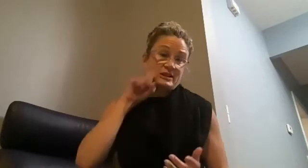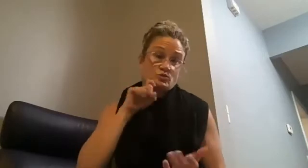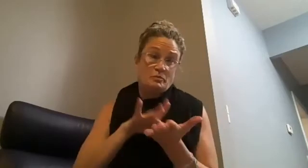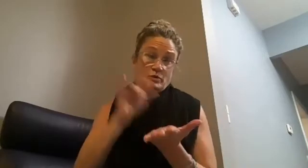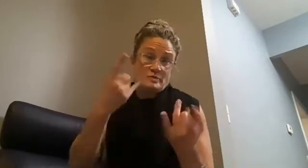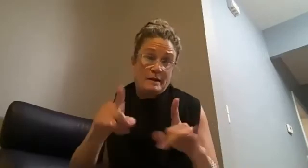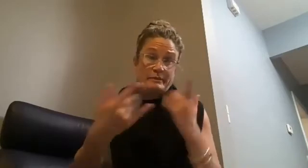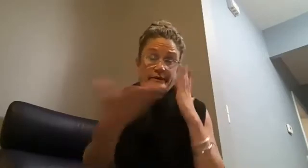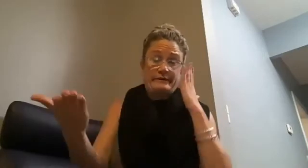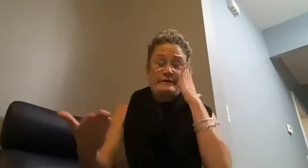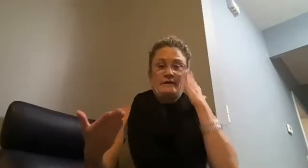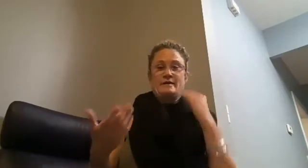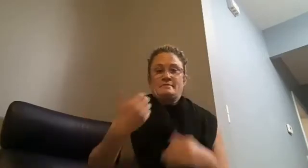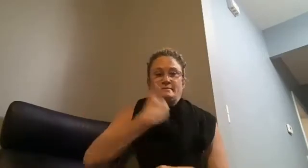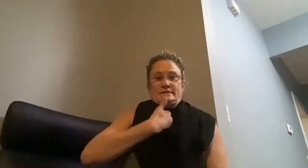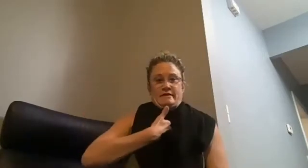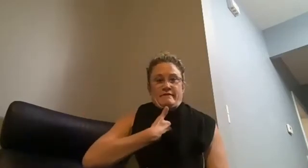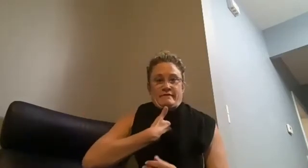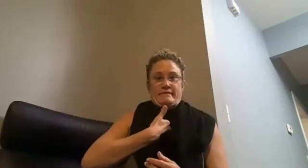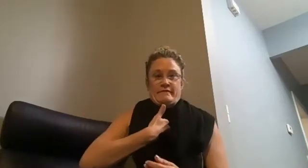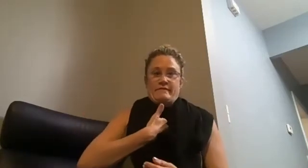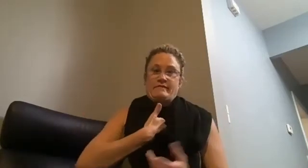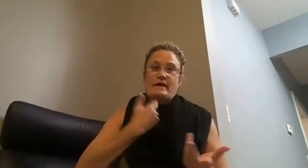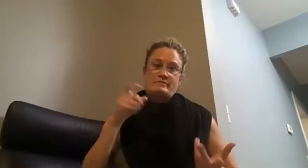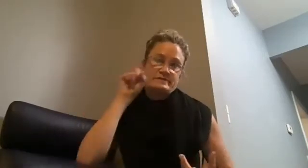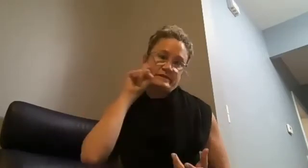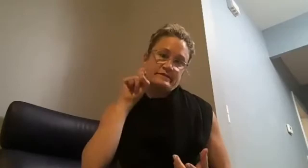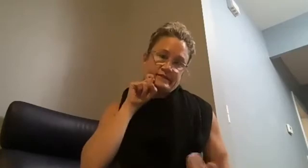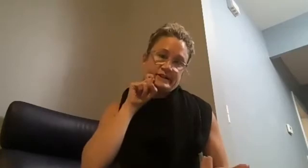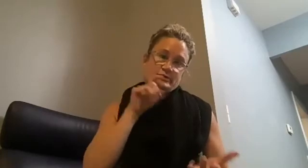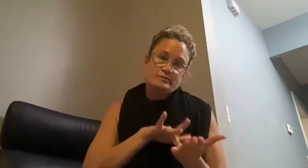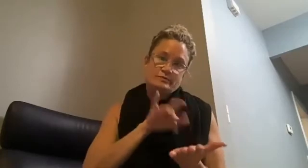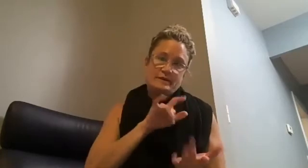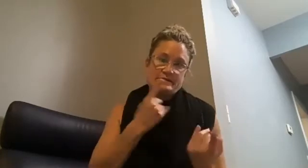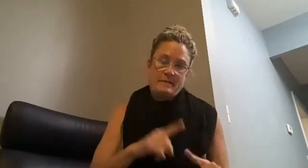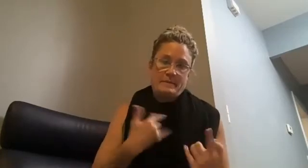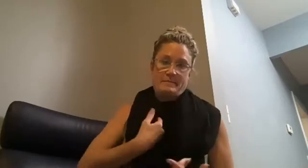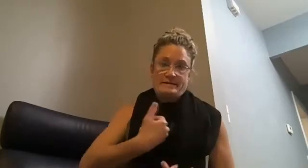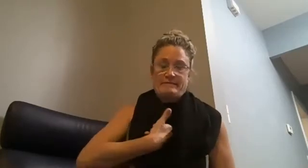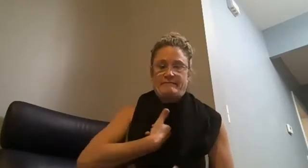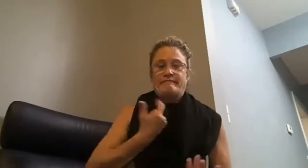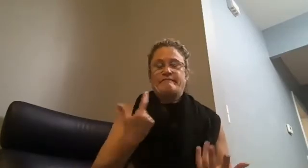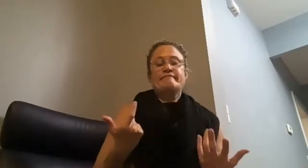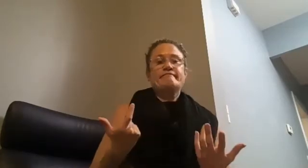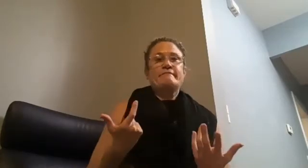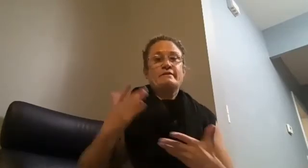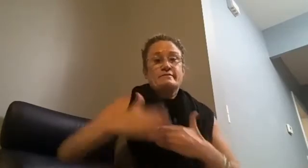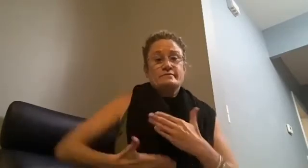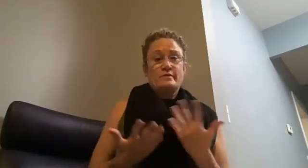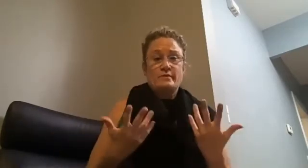of the people that was part of that finding. And as a result of that, the state at the